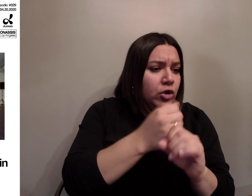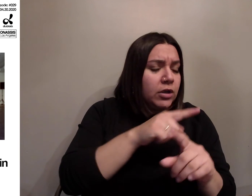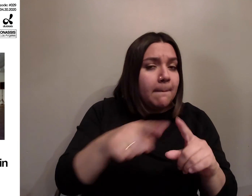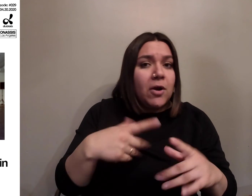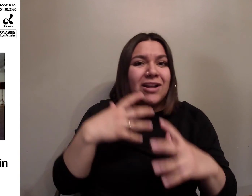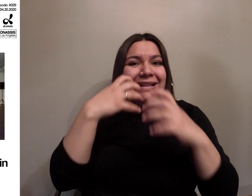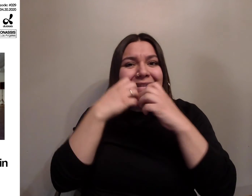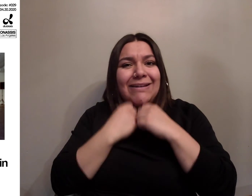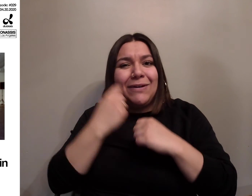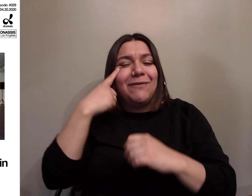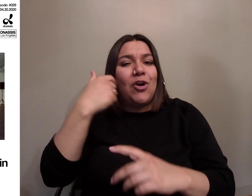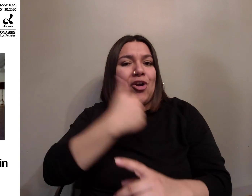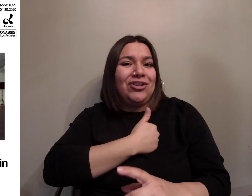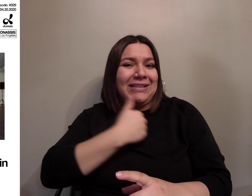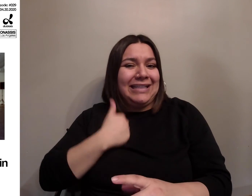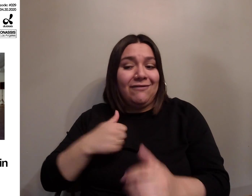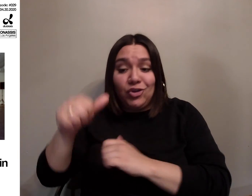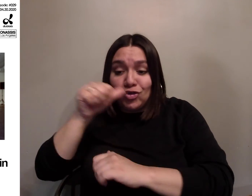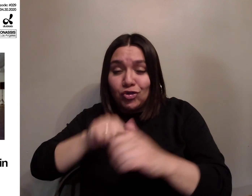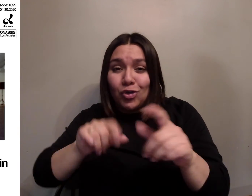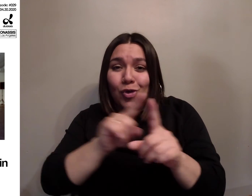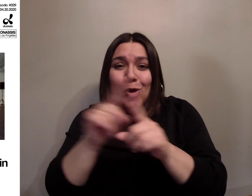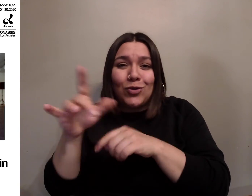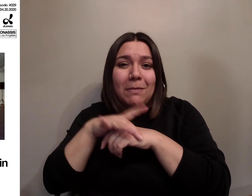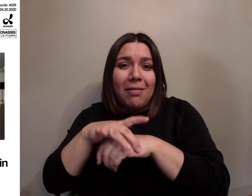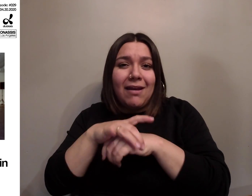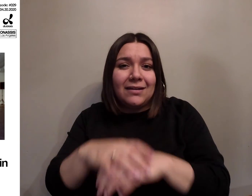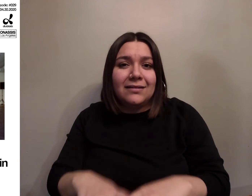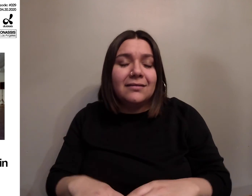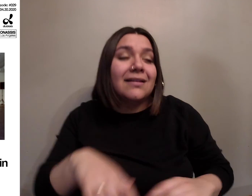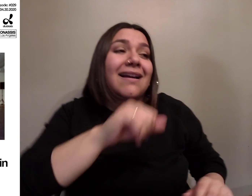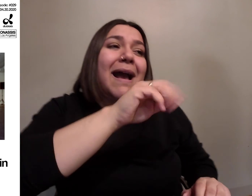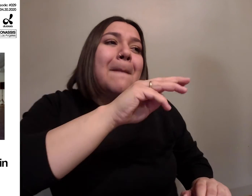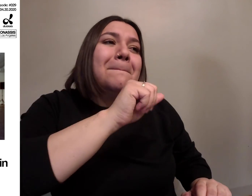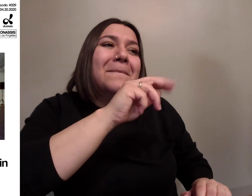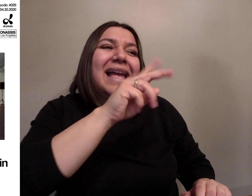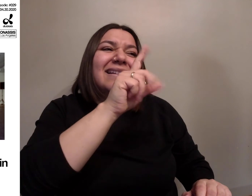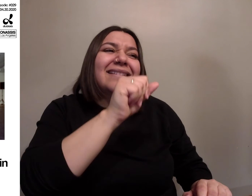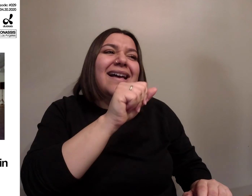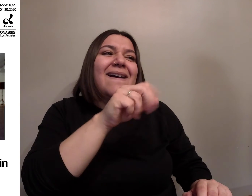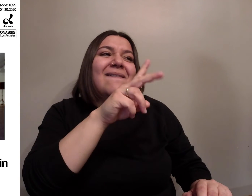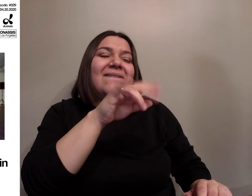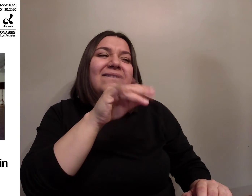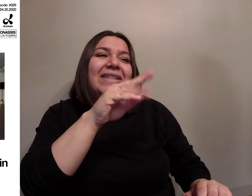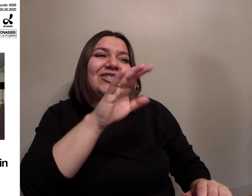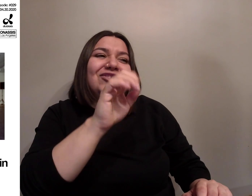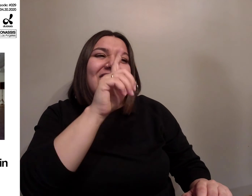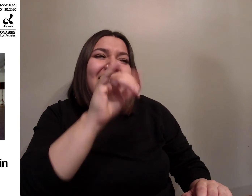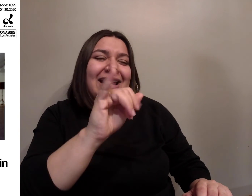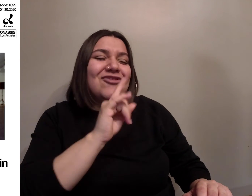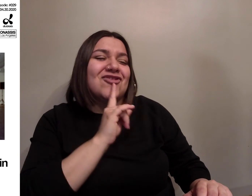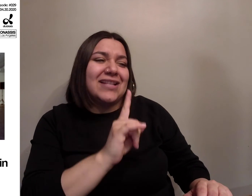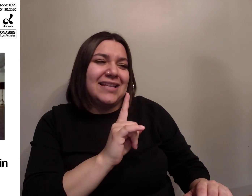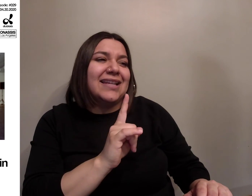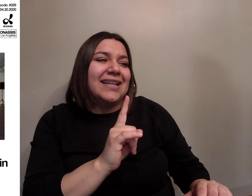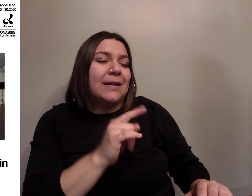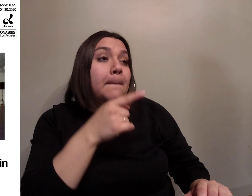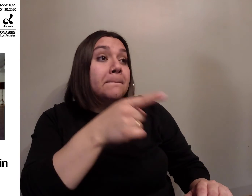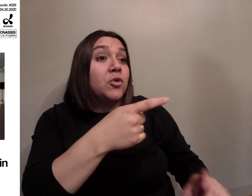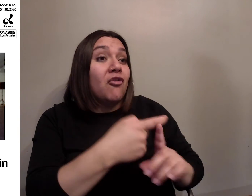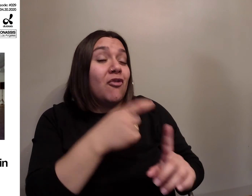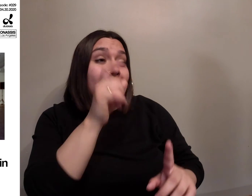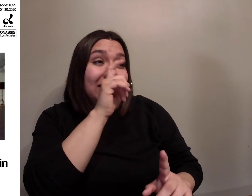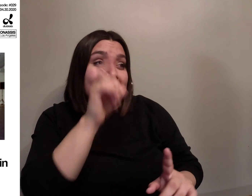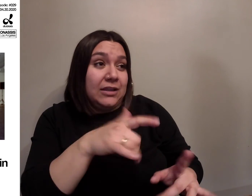my father. Yeah, I imagine. So, Amanda, it's been a pleasure speaking with you. And what I will remember most of all in terms